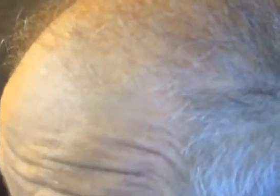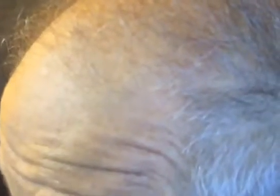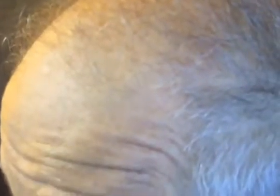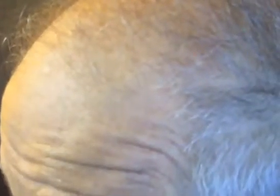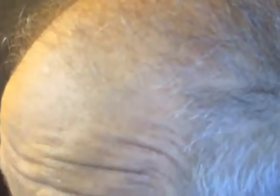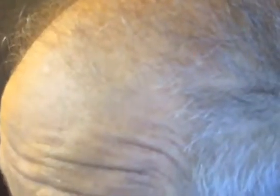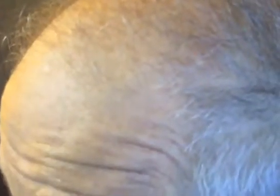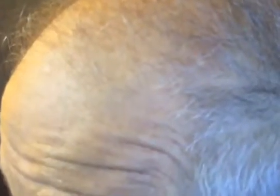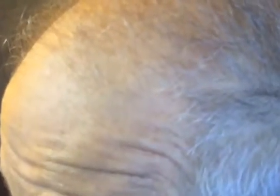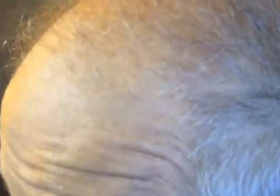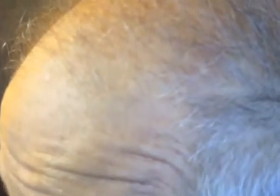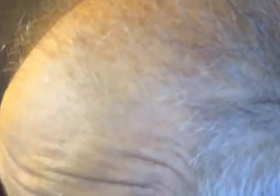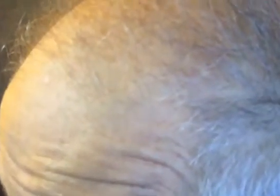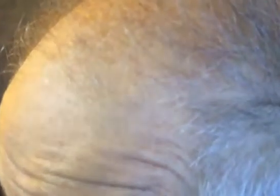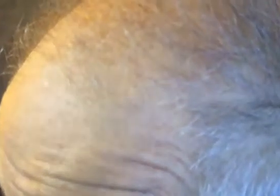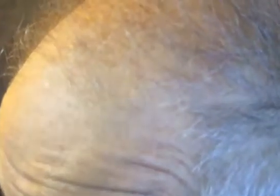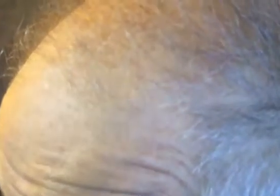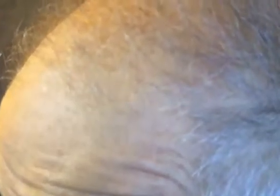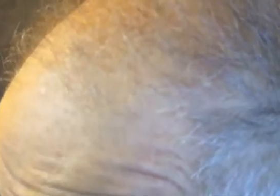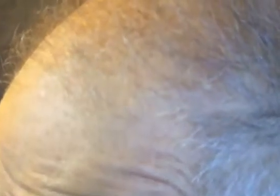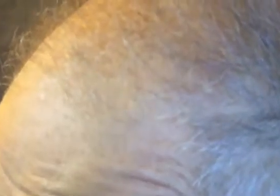have been, possibly.